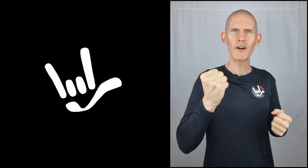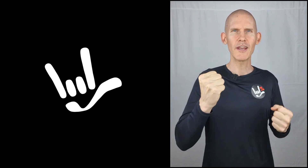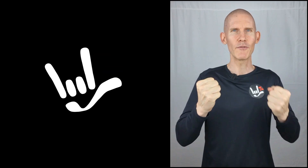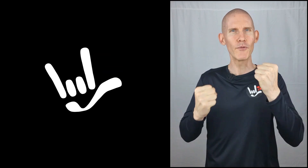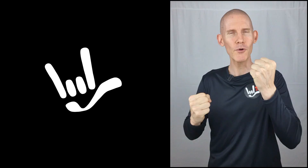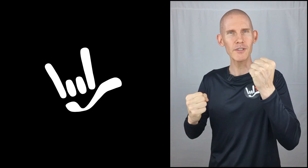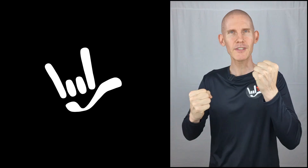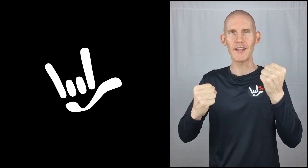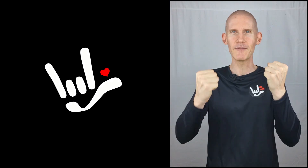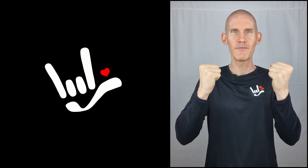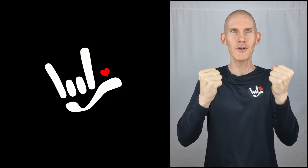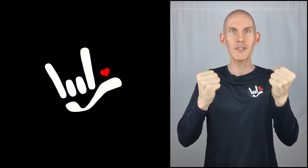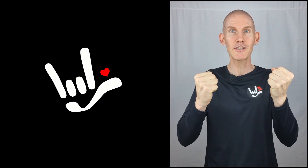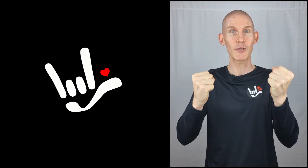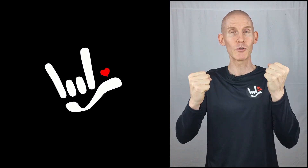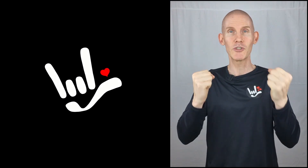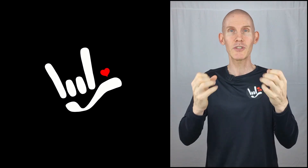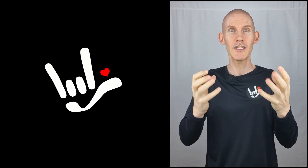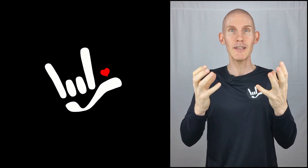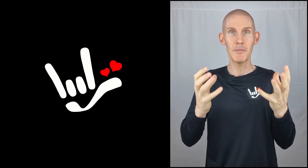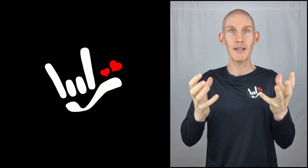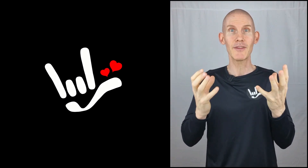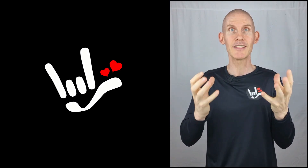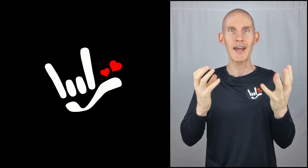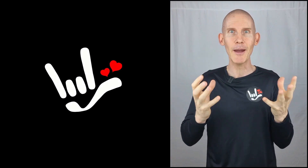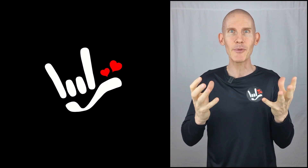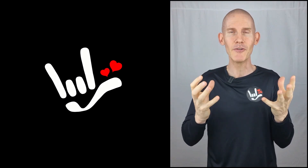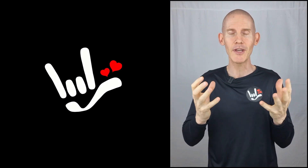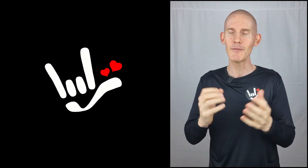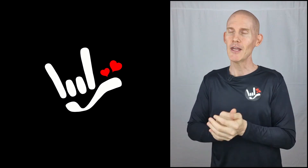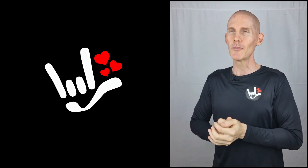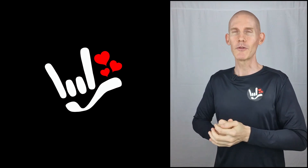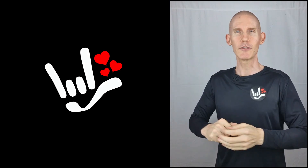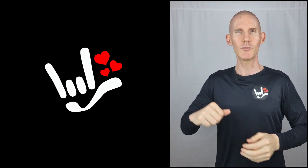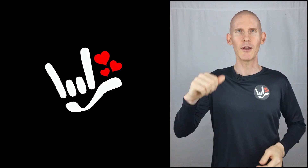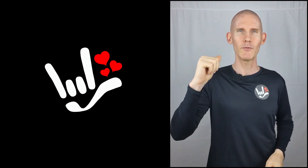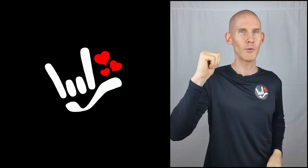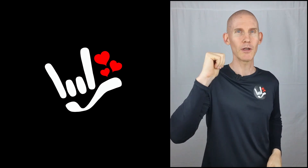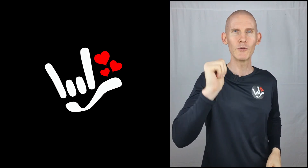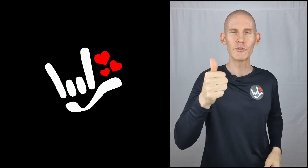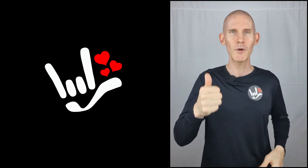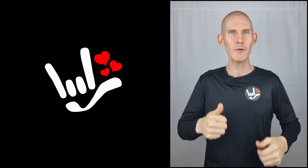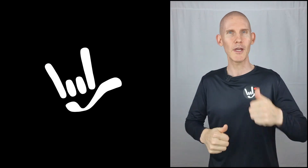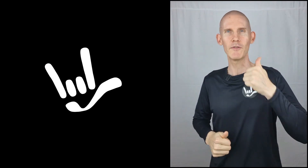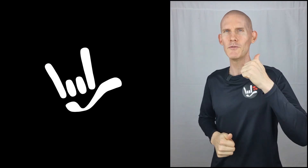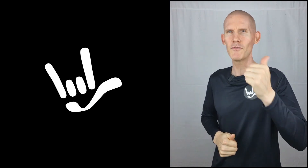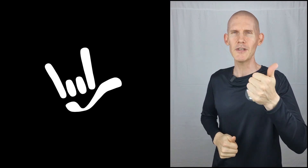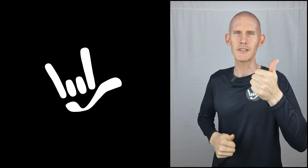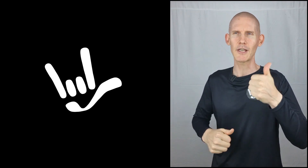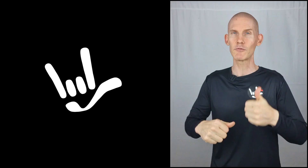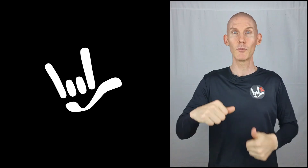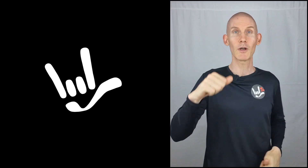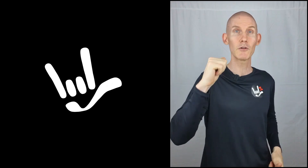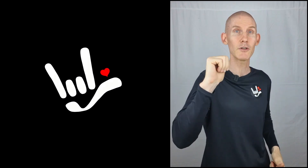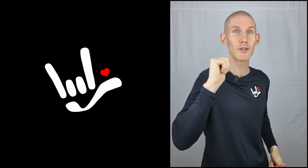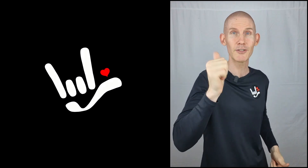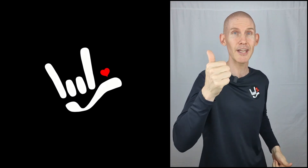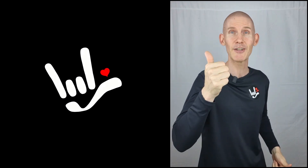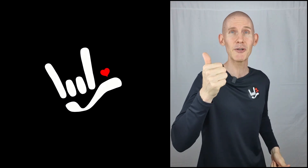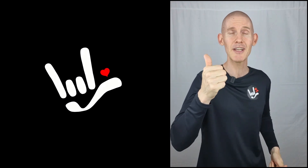and focused and furious, like we're just gonna make things happen, right? Whether it's we wanna lose weight, we have a new fitness schedule, we wanna take a cooking